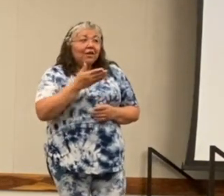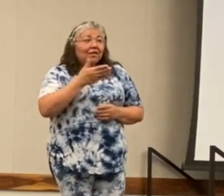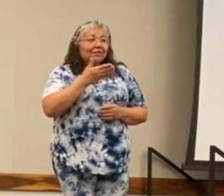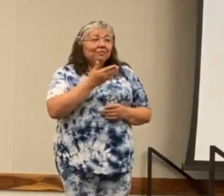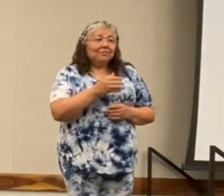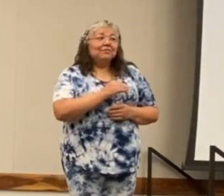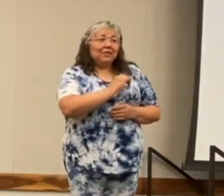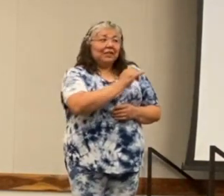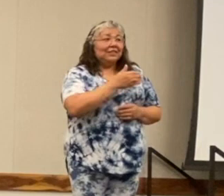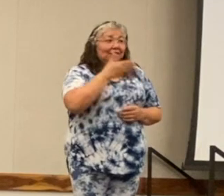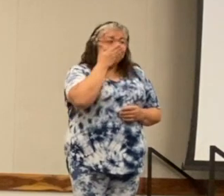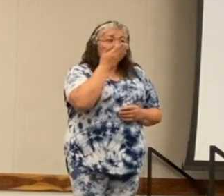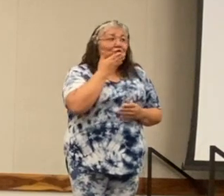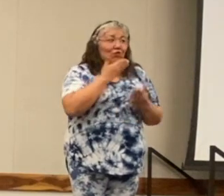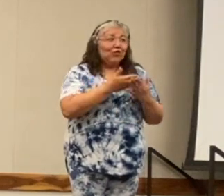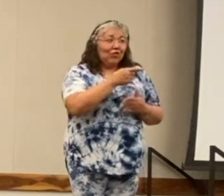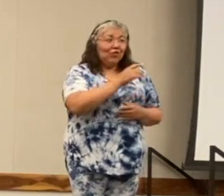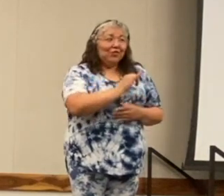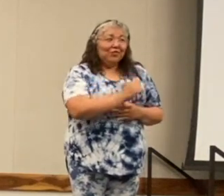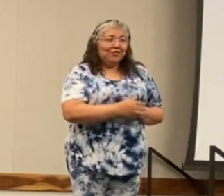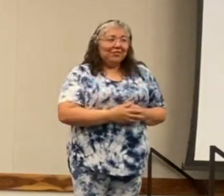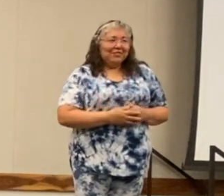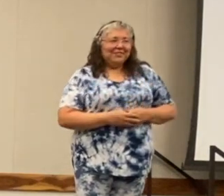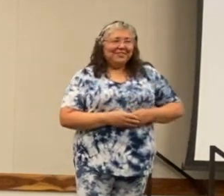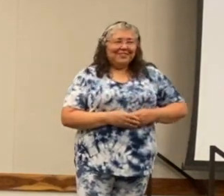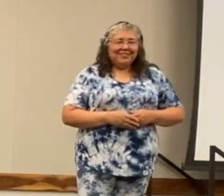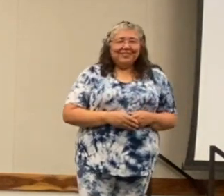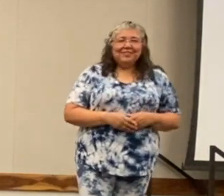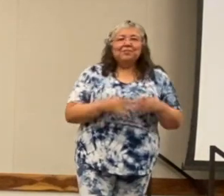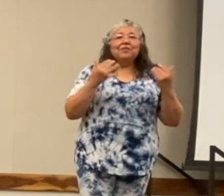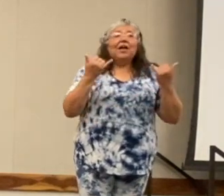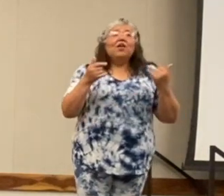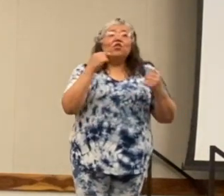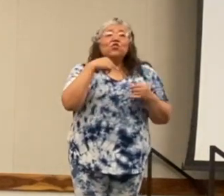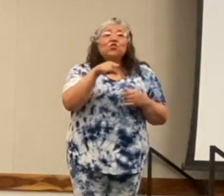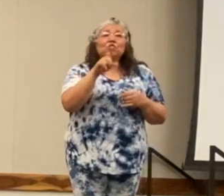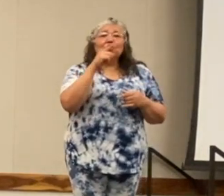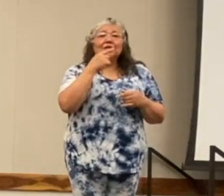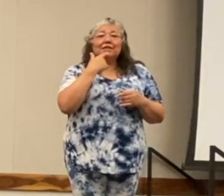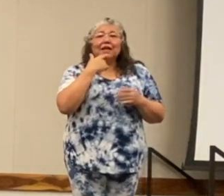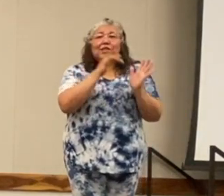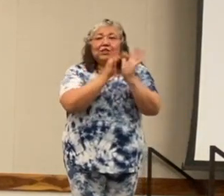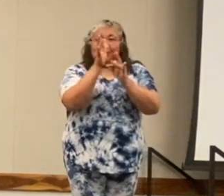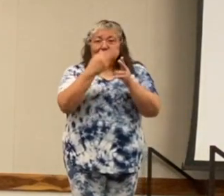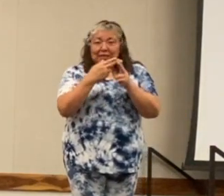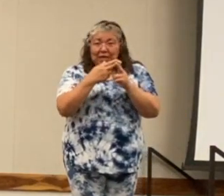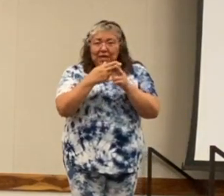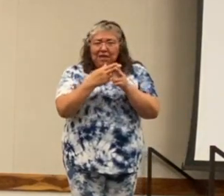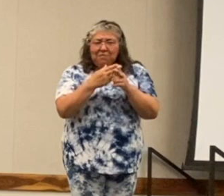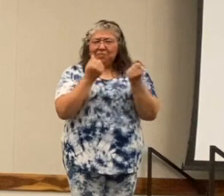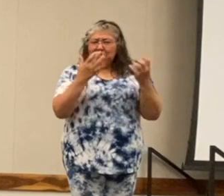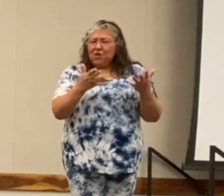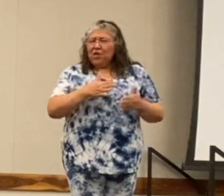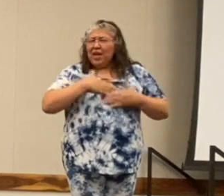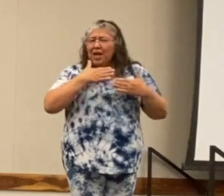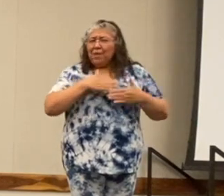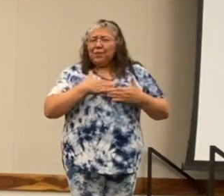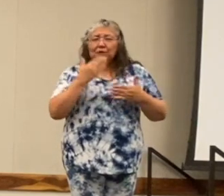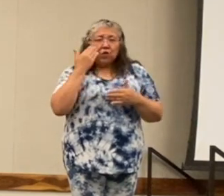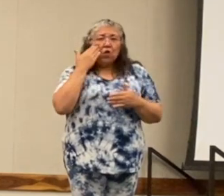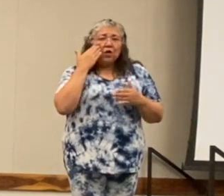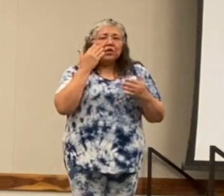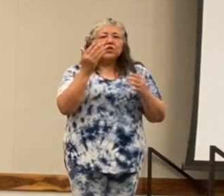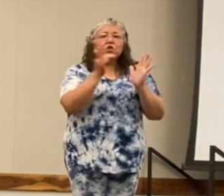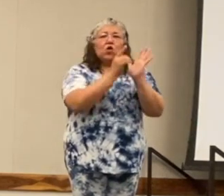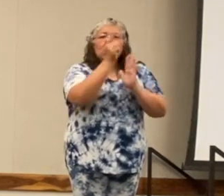Jesus looks good on you. I love it, right? Because when you say Jesus' name, doesn't it make you happy? It does. Right? Knowing that he's your Lord and your